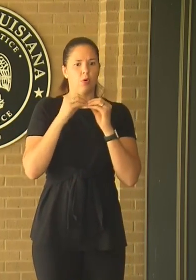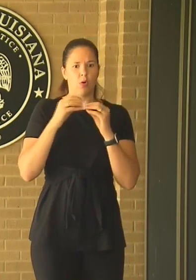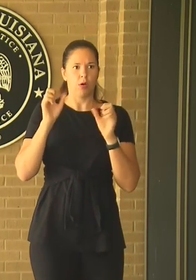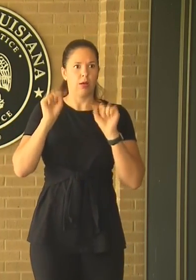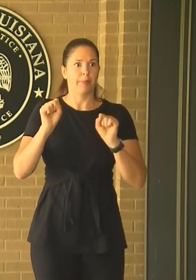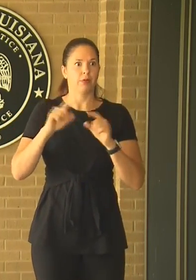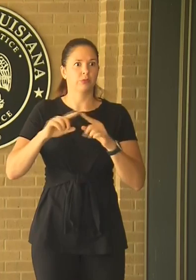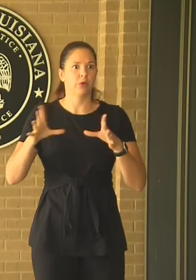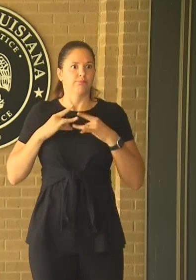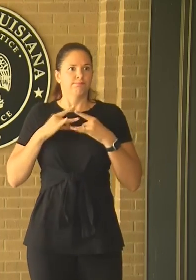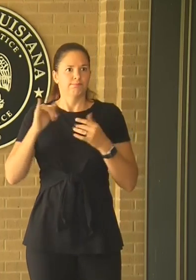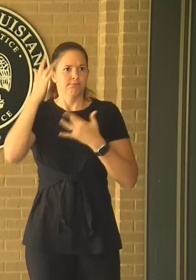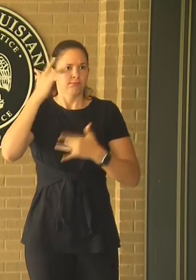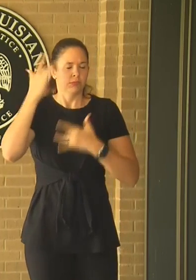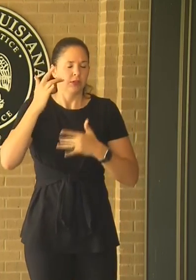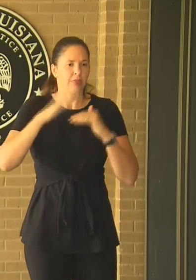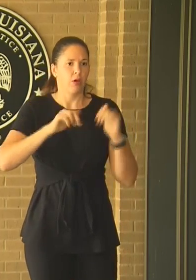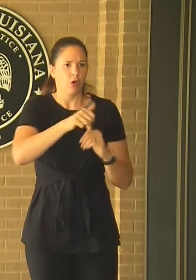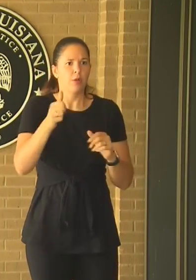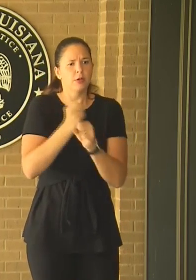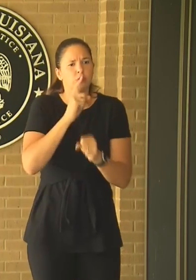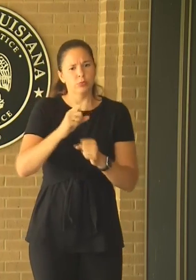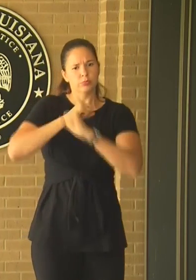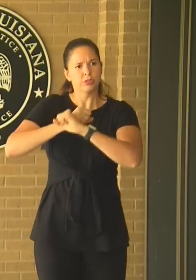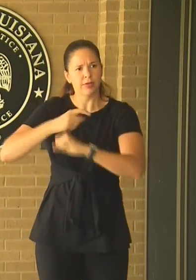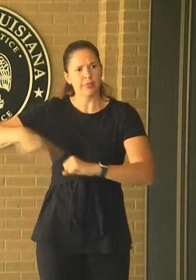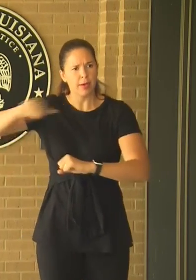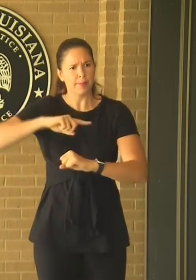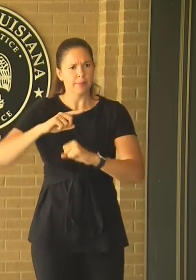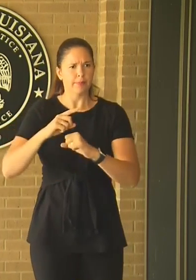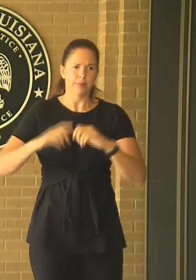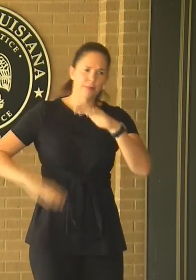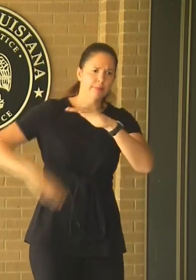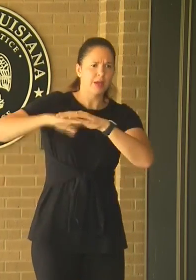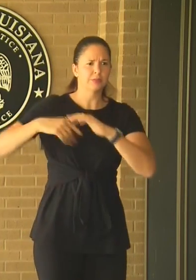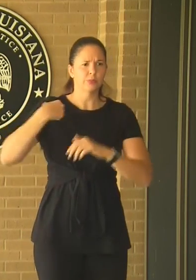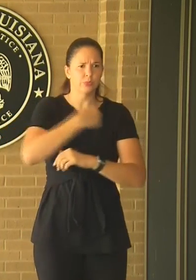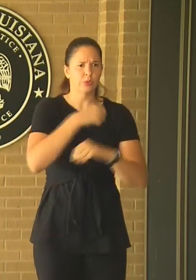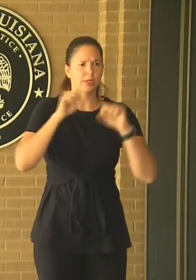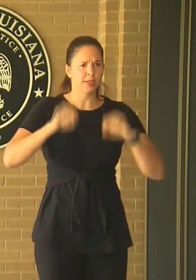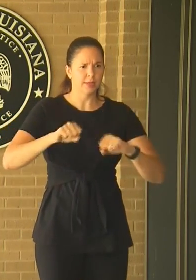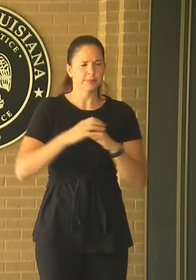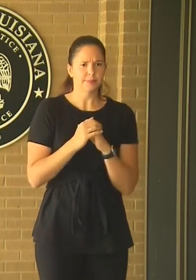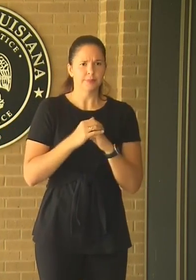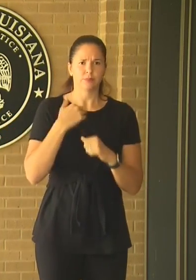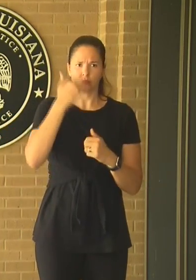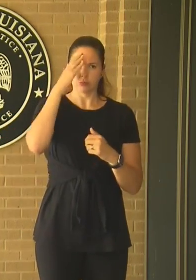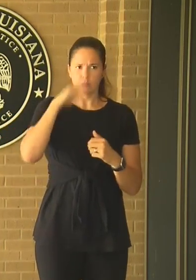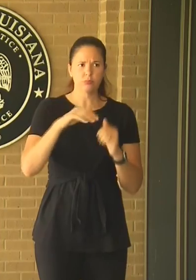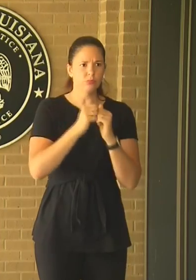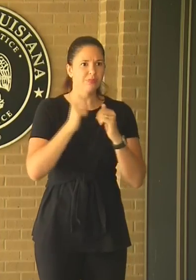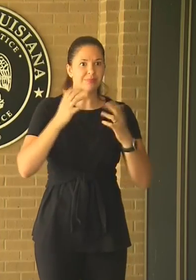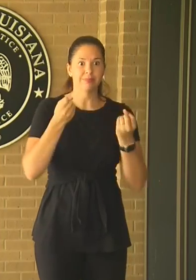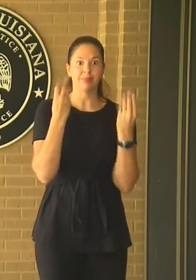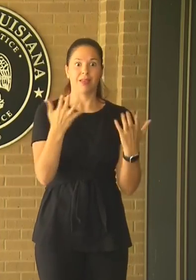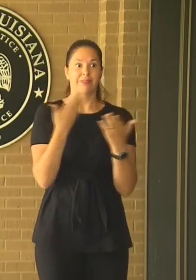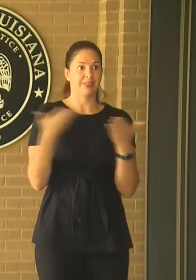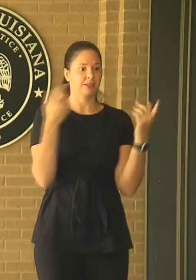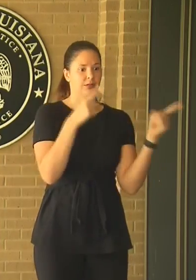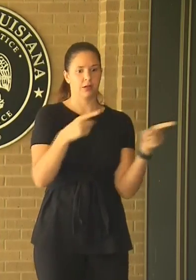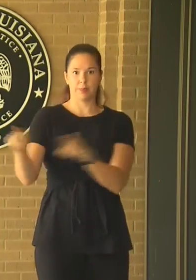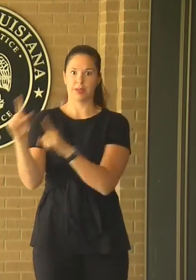disease than others. And so let's make sure that we're protecting them to the maximum degree possible. And I know with all these things going on at one